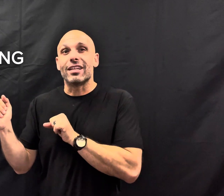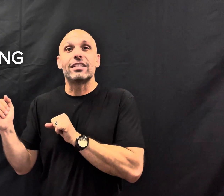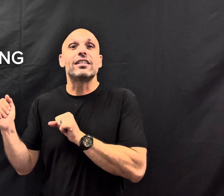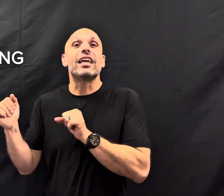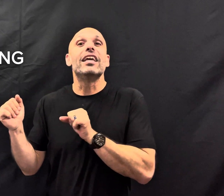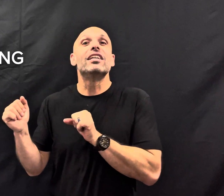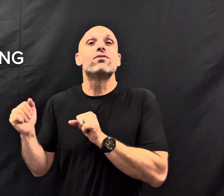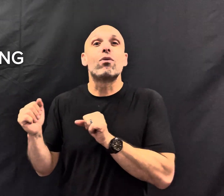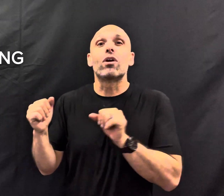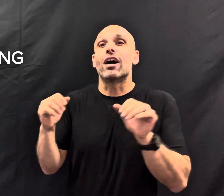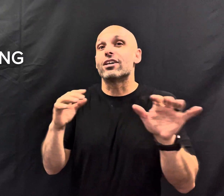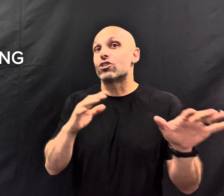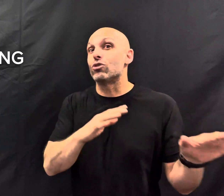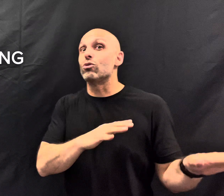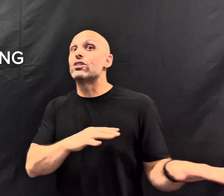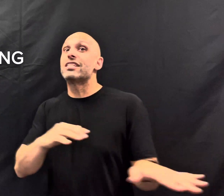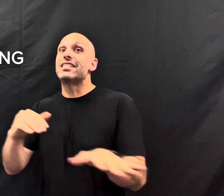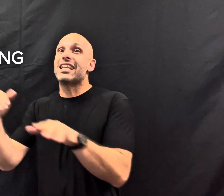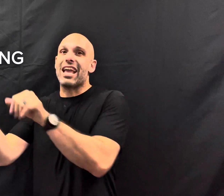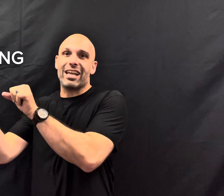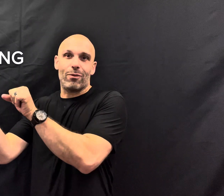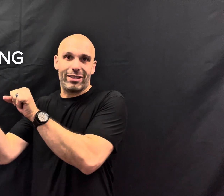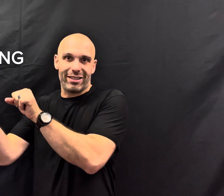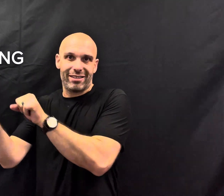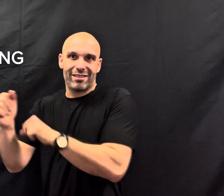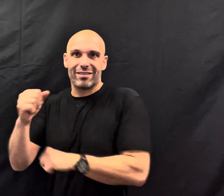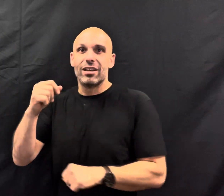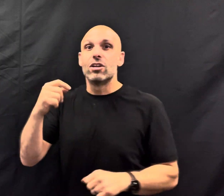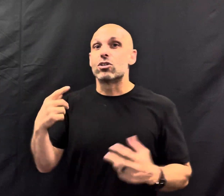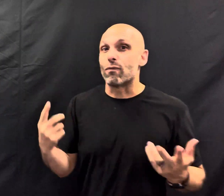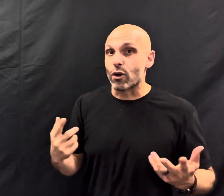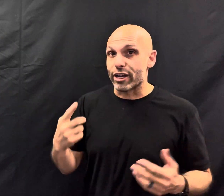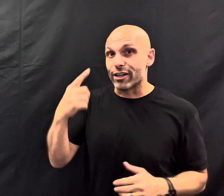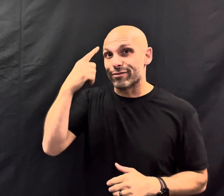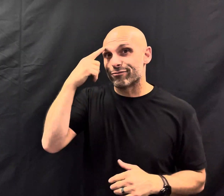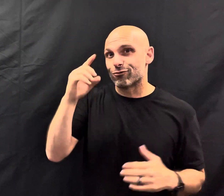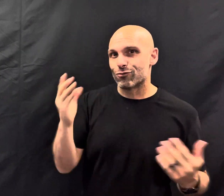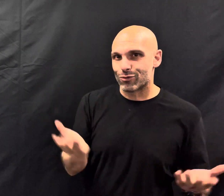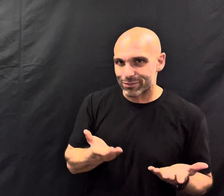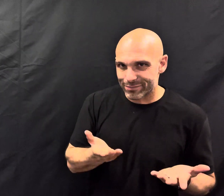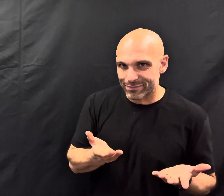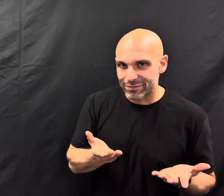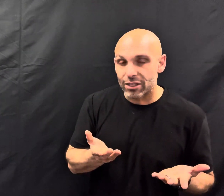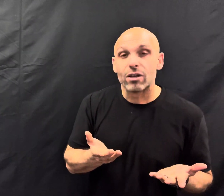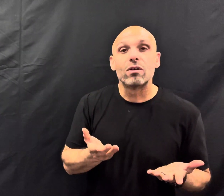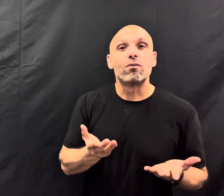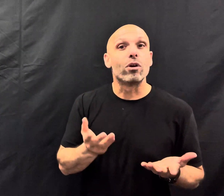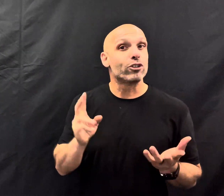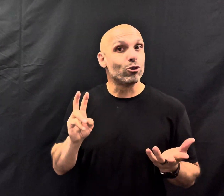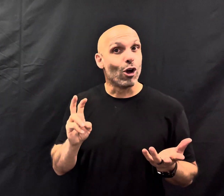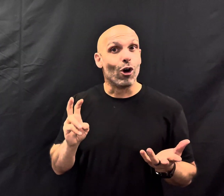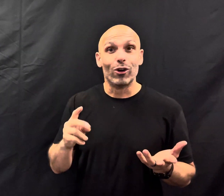It is for us to take it with us. So for here, for to go.